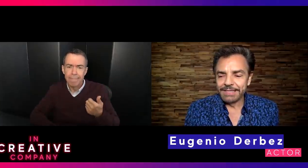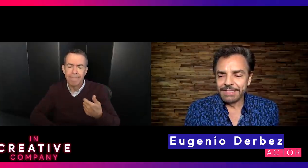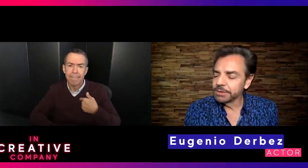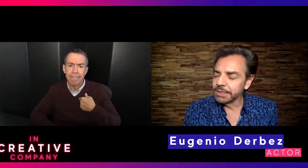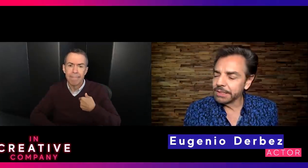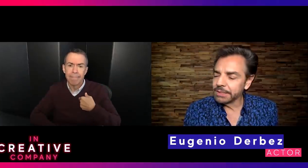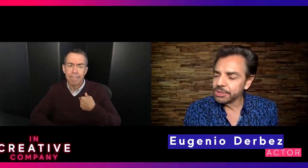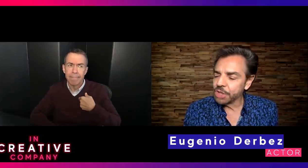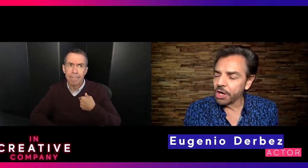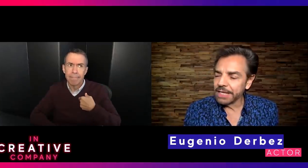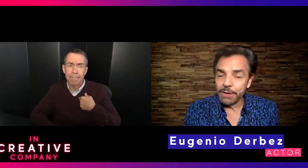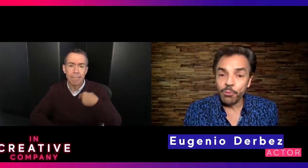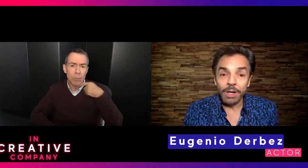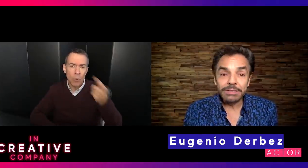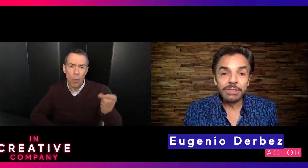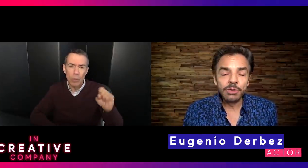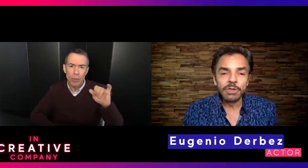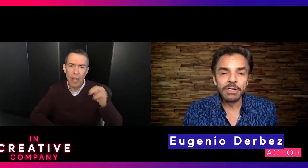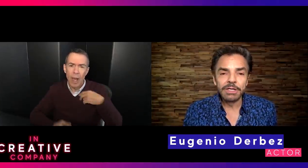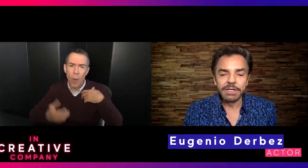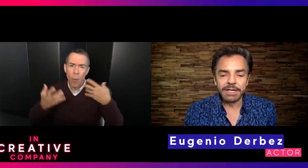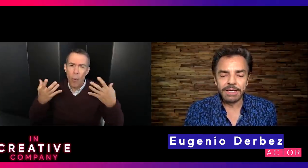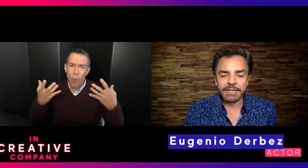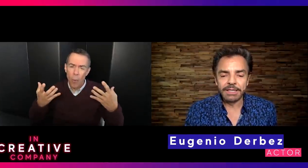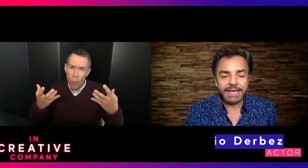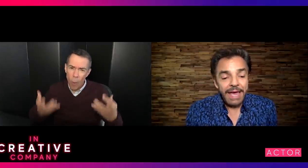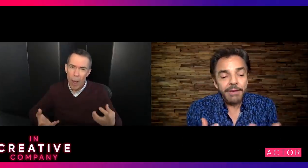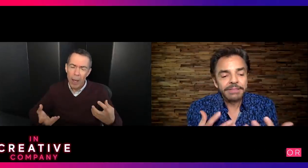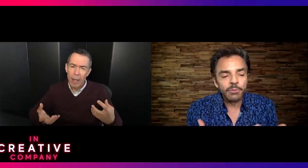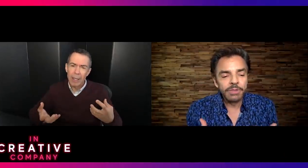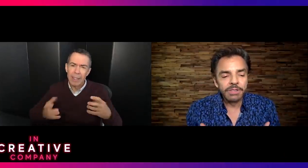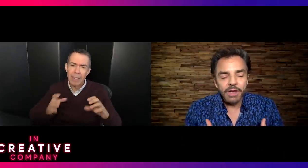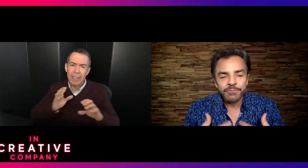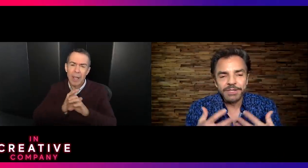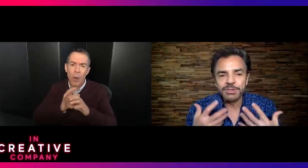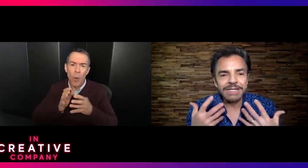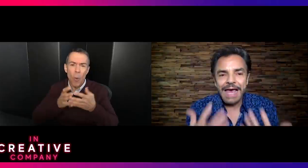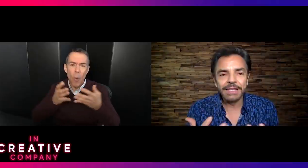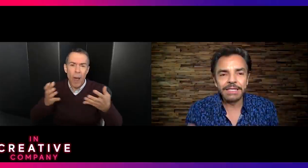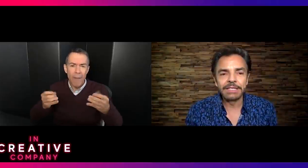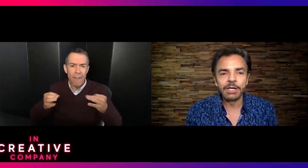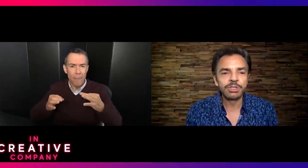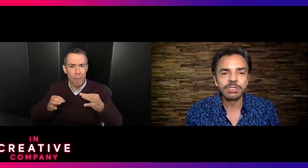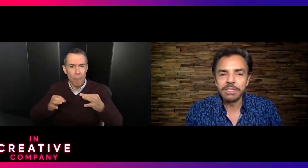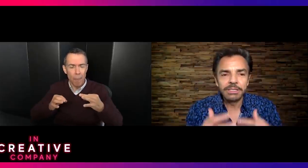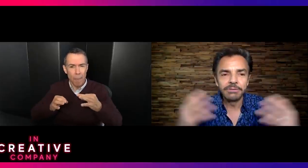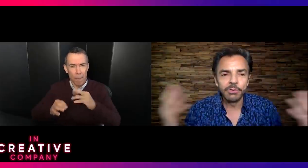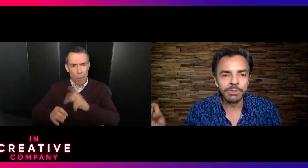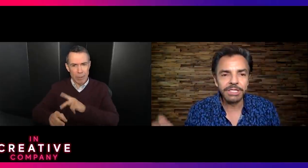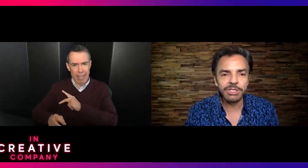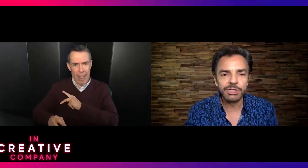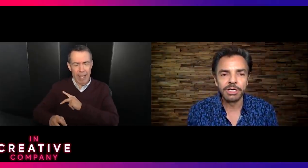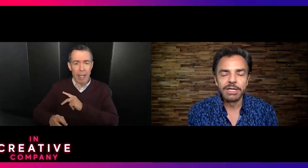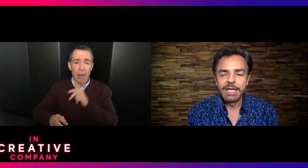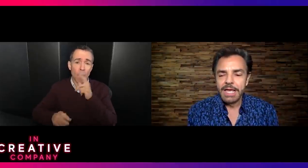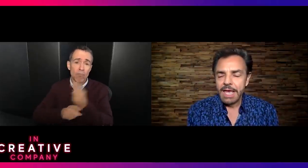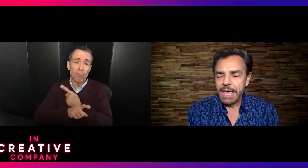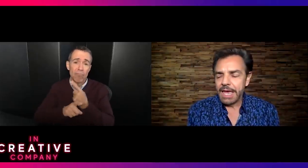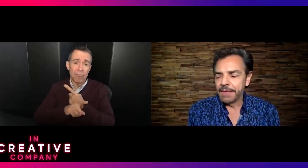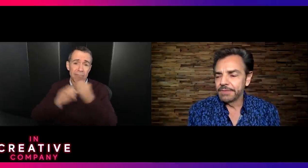I told Sean that I wanted to do a character with a lot of personality, not just a normal